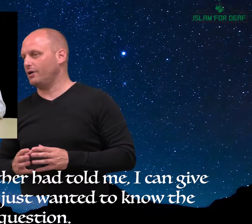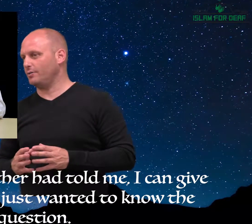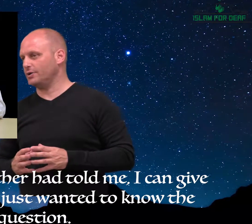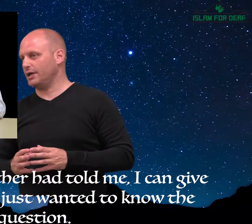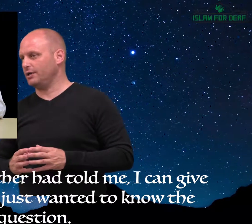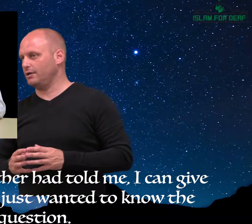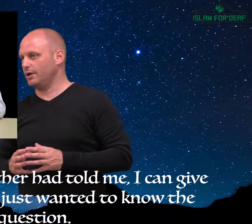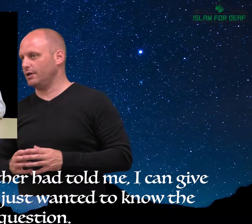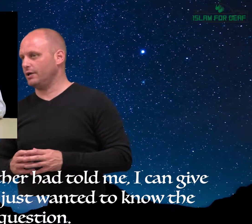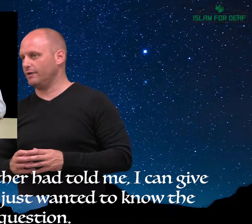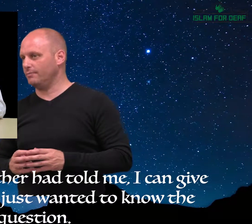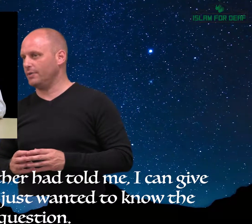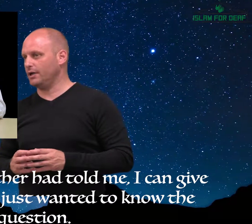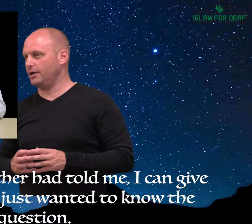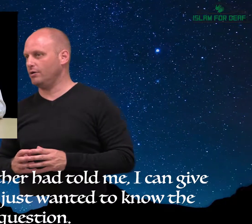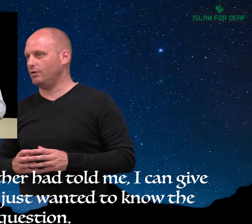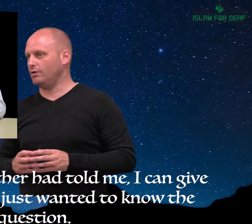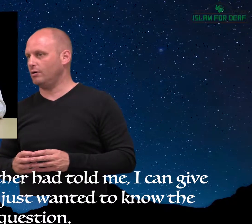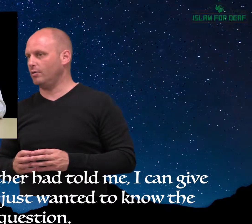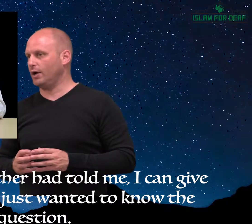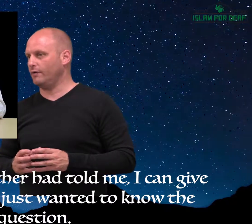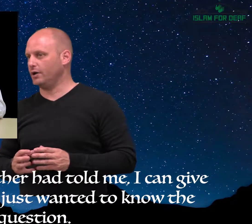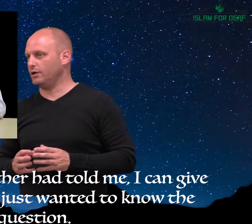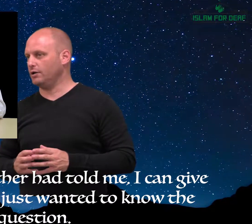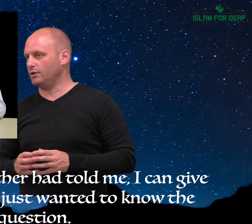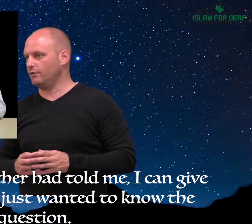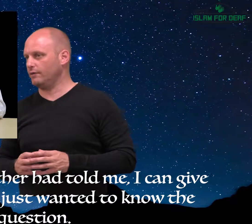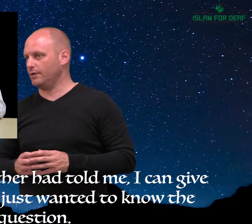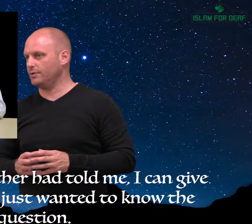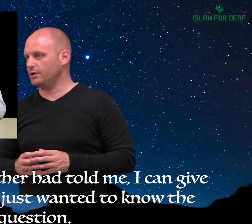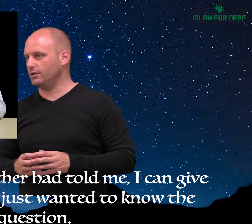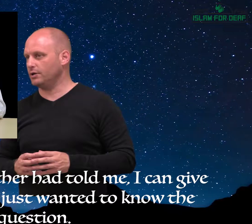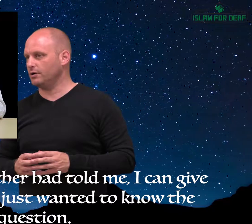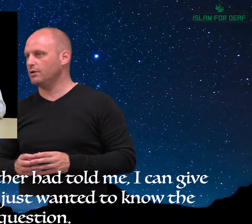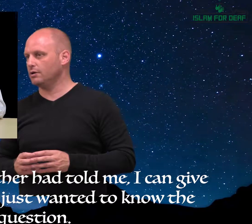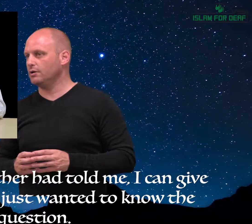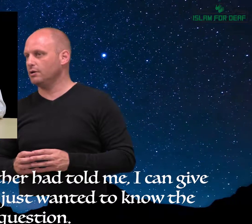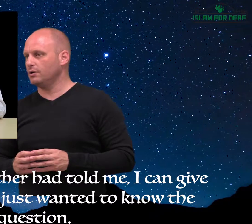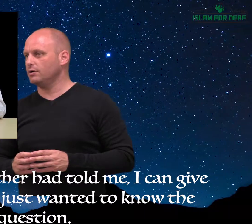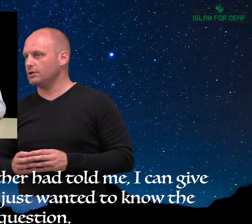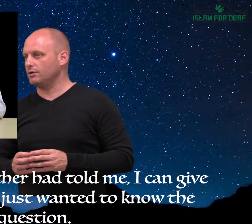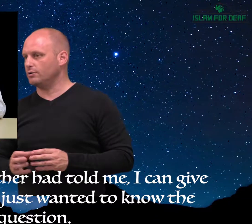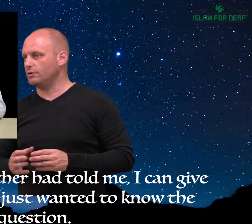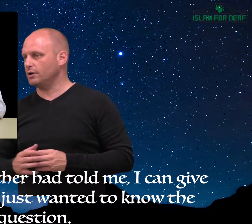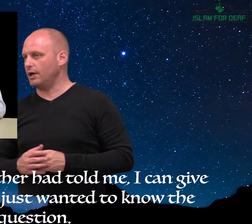Yeah, because my father was saying, you know, I could give him money or whatever, you know, for him to do it.